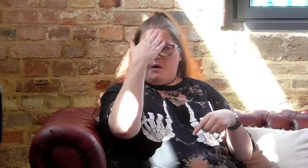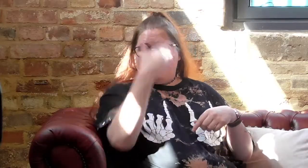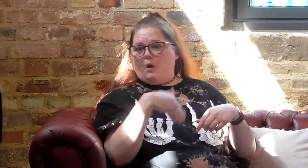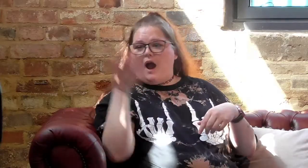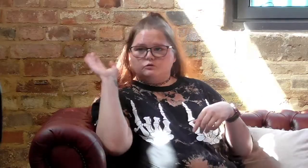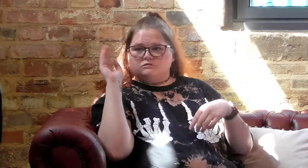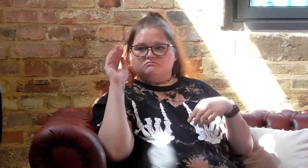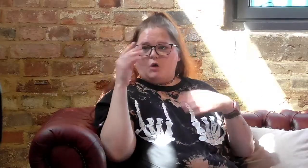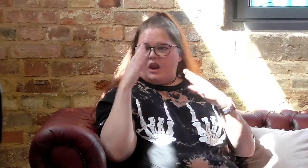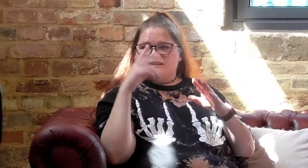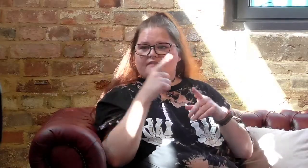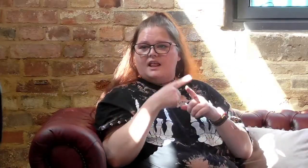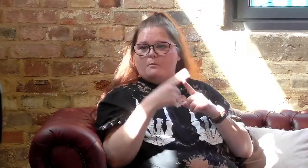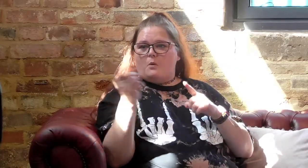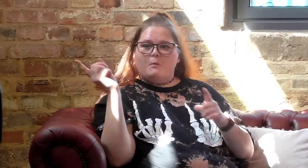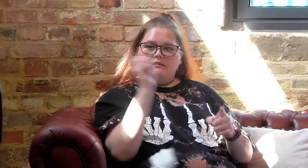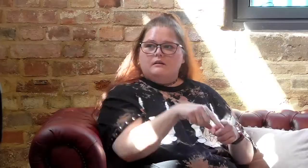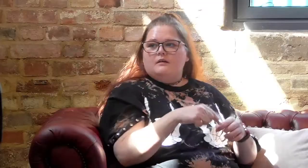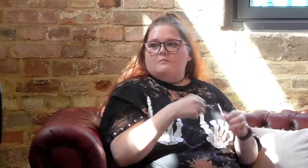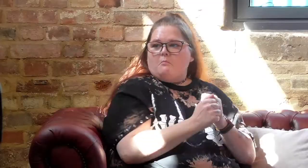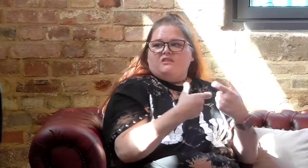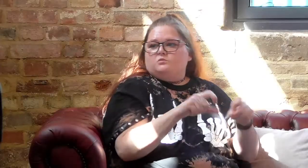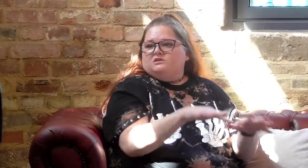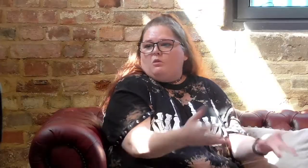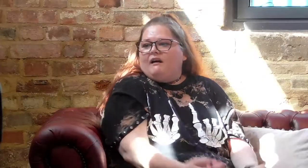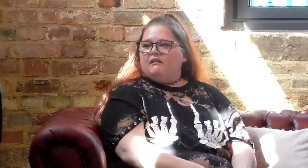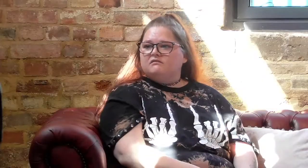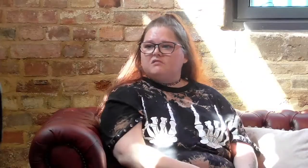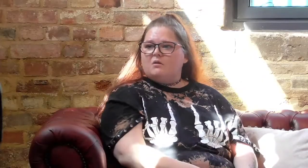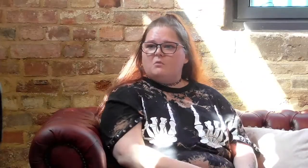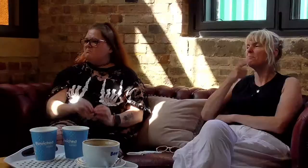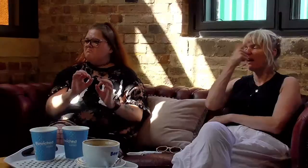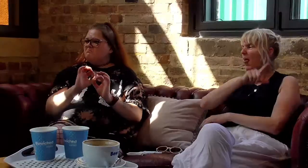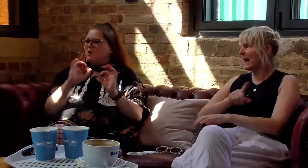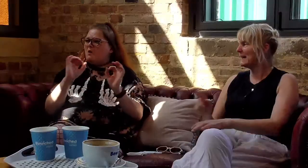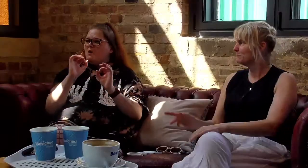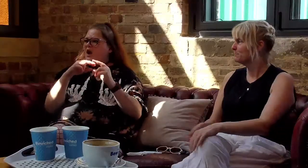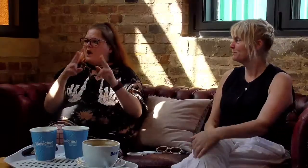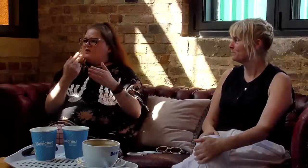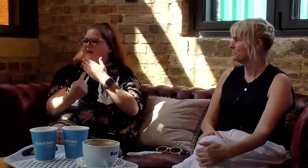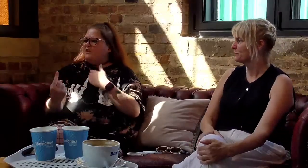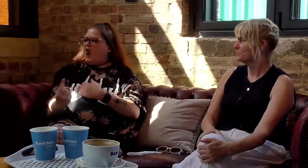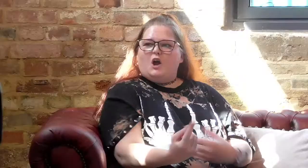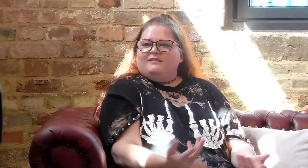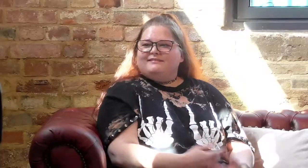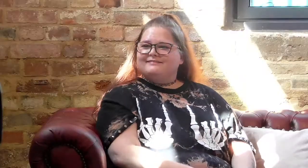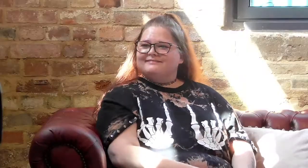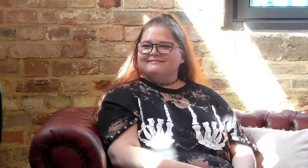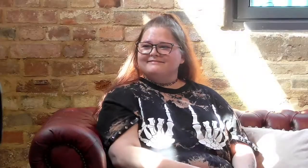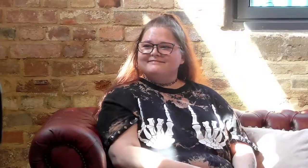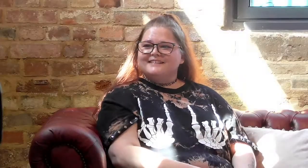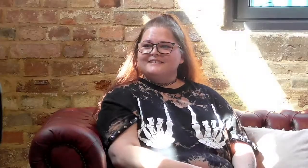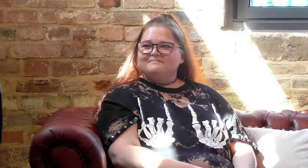somebody who'll come and stay with the pet if we're out, you know, for a week or something. Somebody house sits. They're never left alone. Yeah, that's